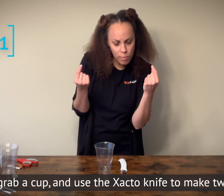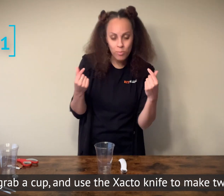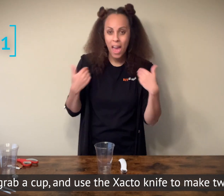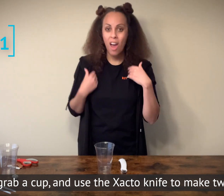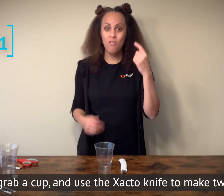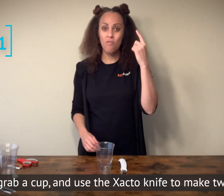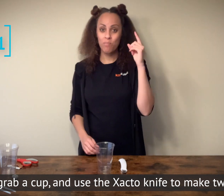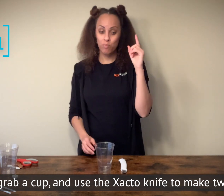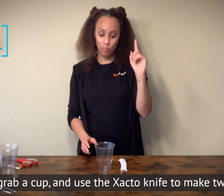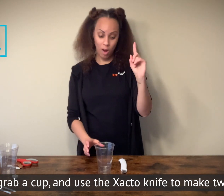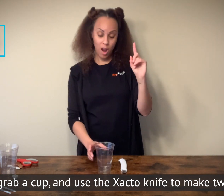Grab a cup